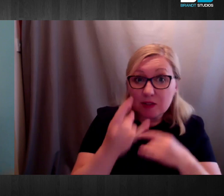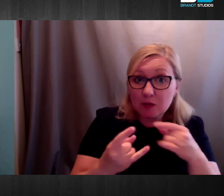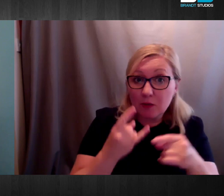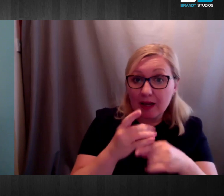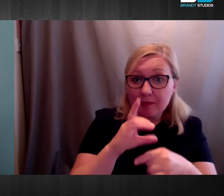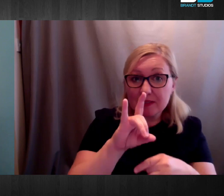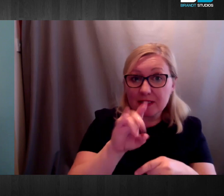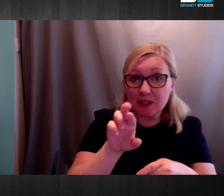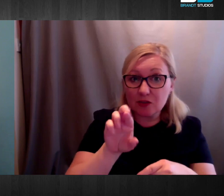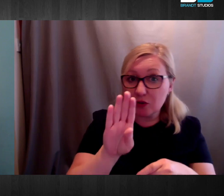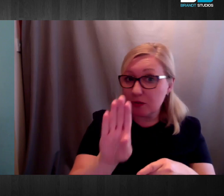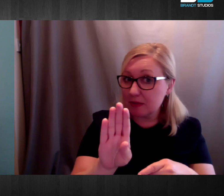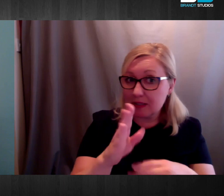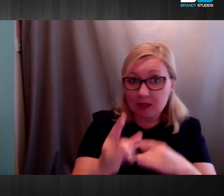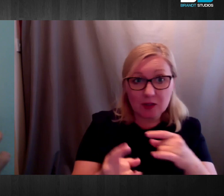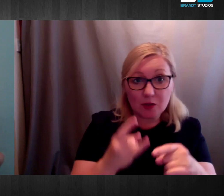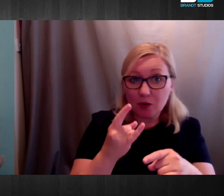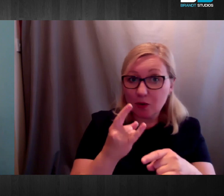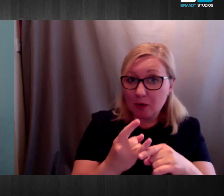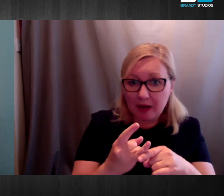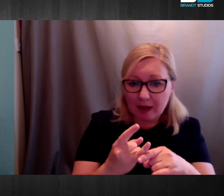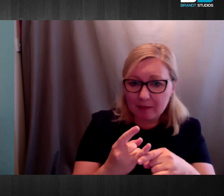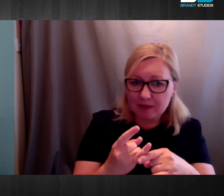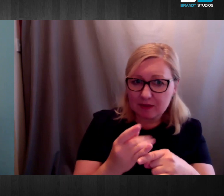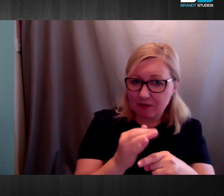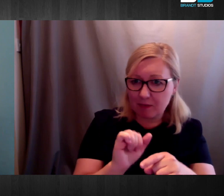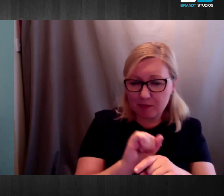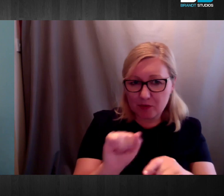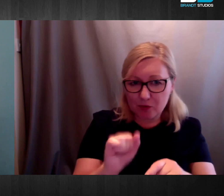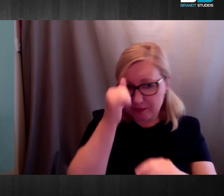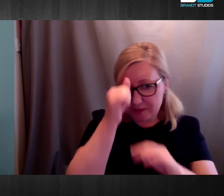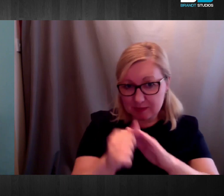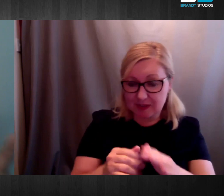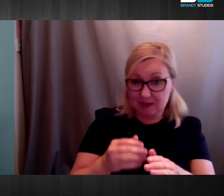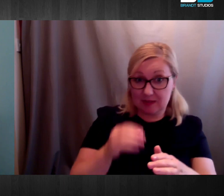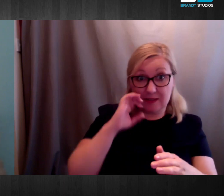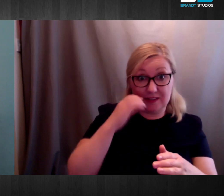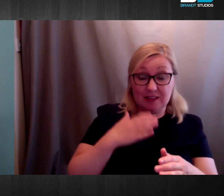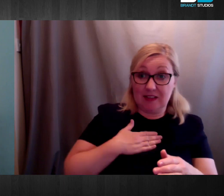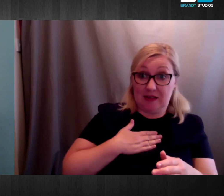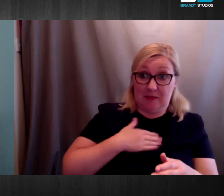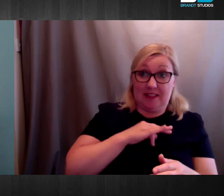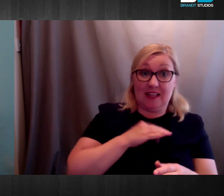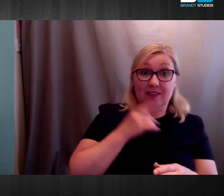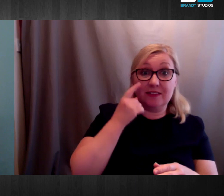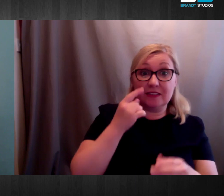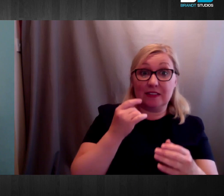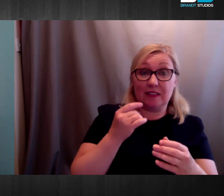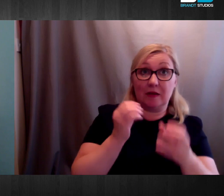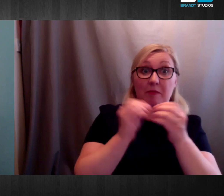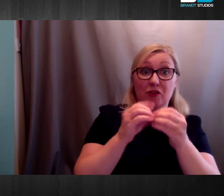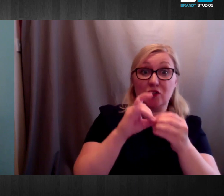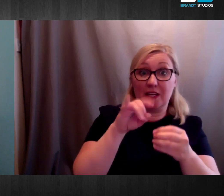through the pandemic. To me, they're everywhere. So the HRB, like, we're in touch on the day-to-day bread and butter issues of